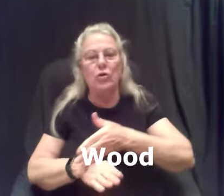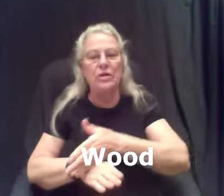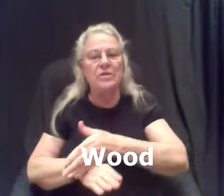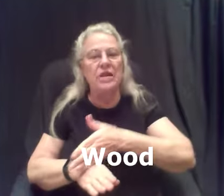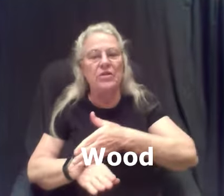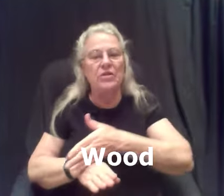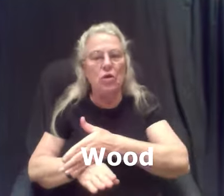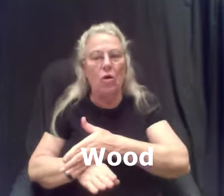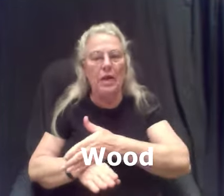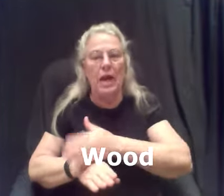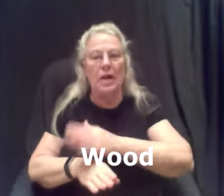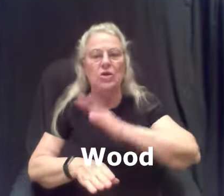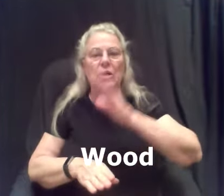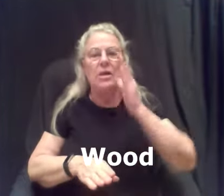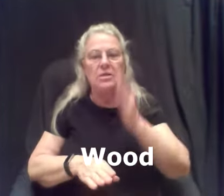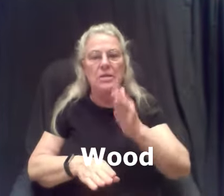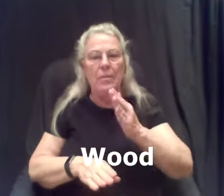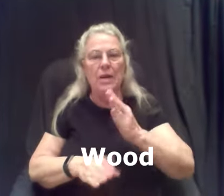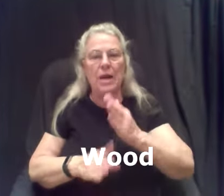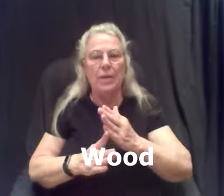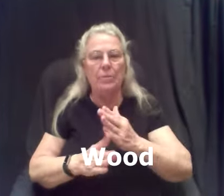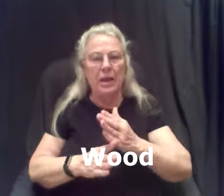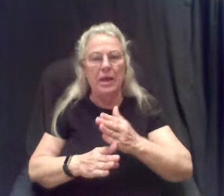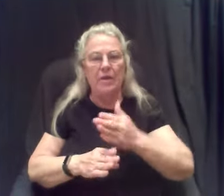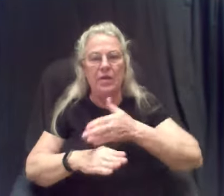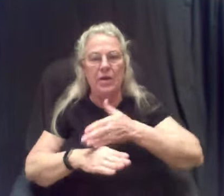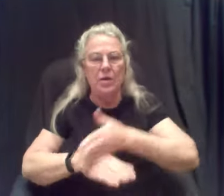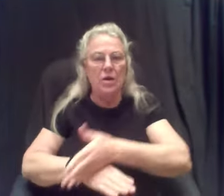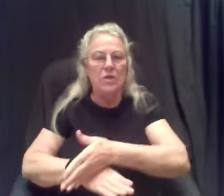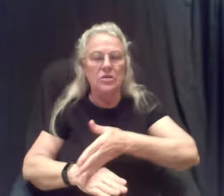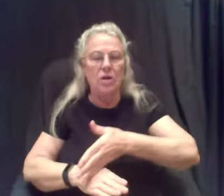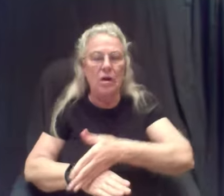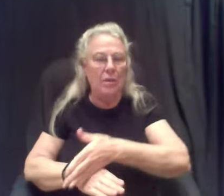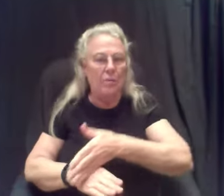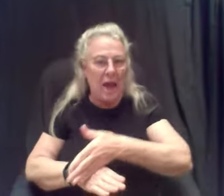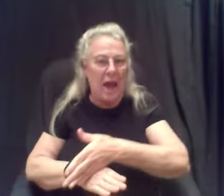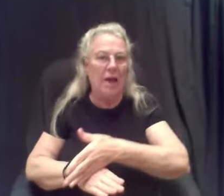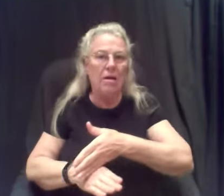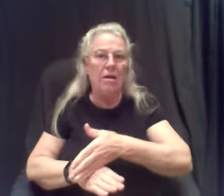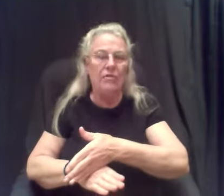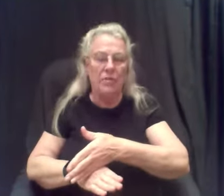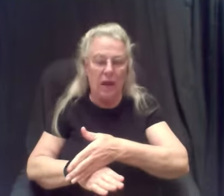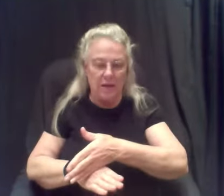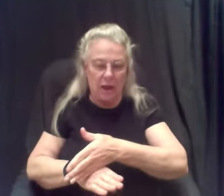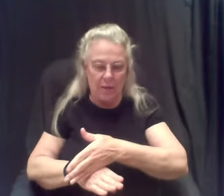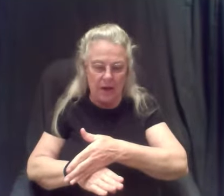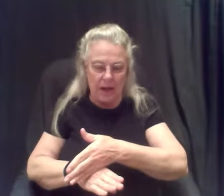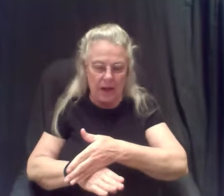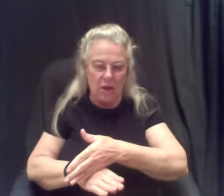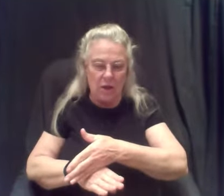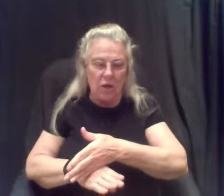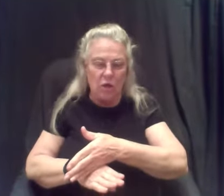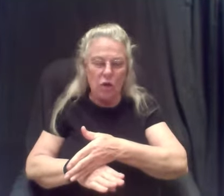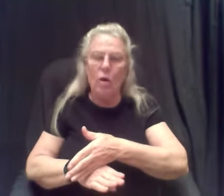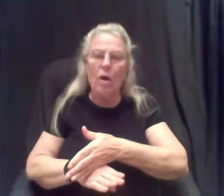going to see the sawing action, dominant hand, pinky finger, sawing the back of your non-dominant hand. You will also